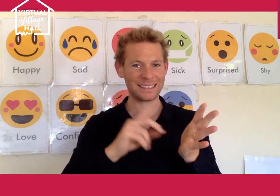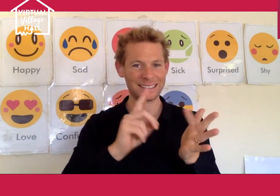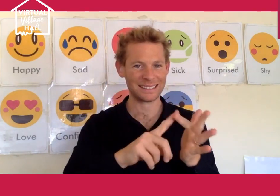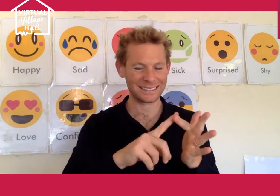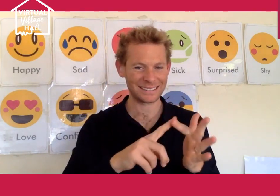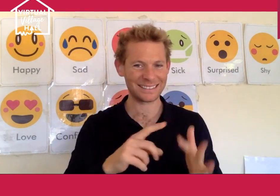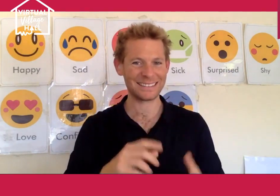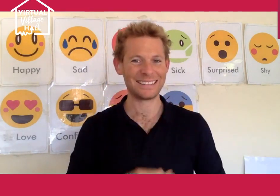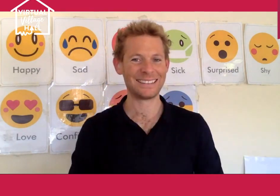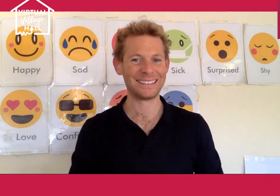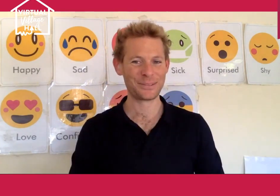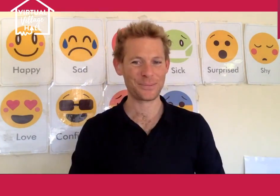is Catherine.